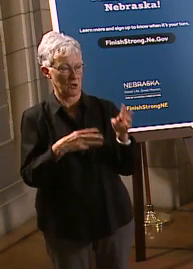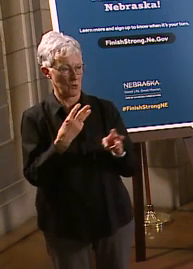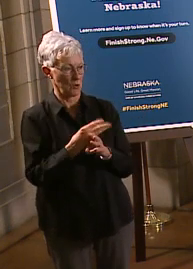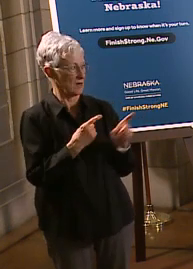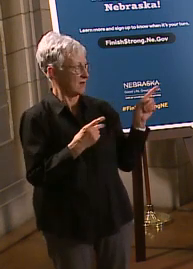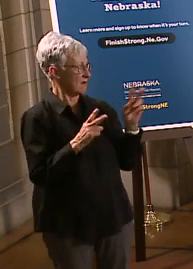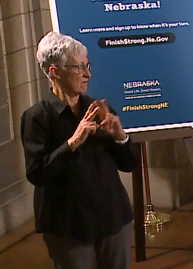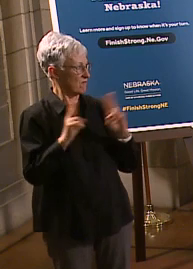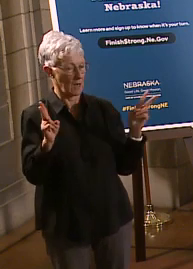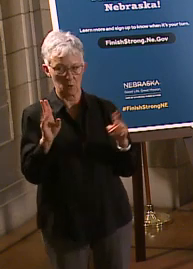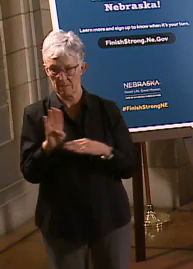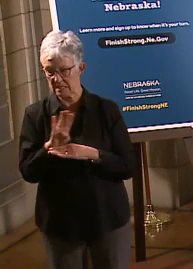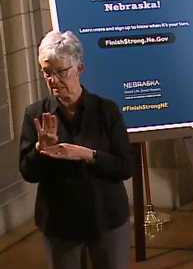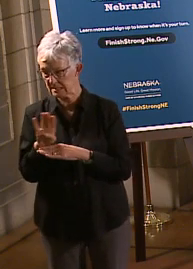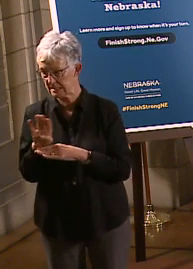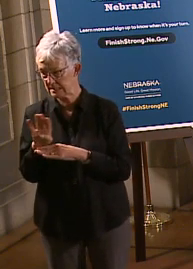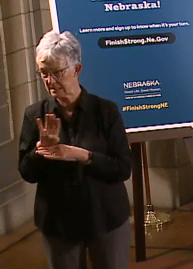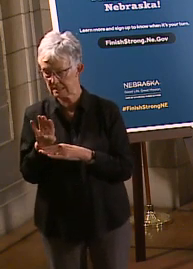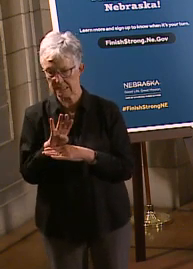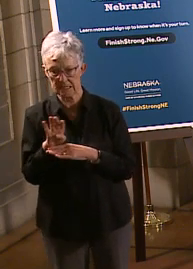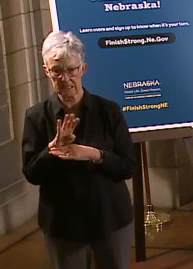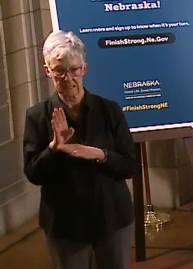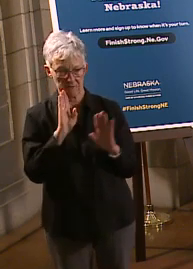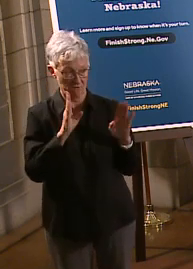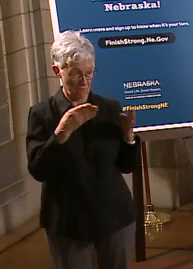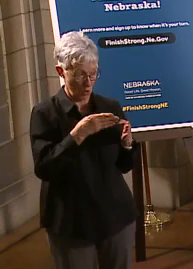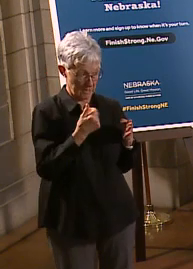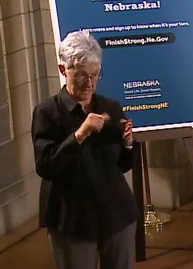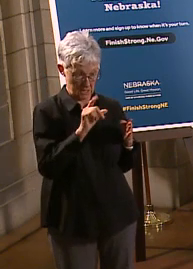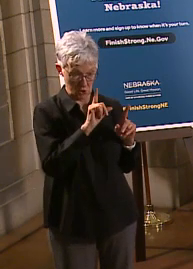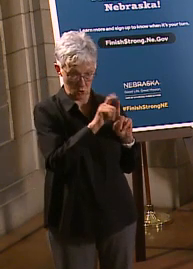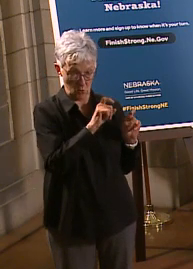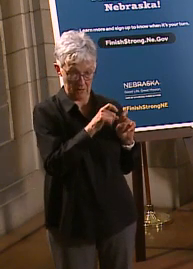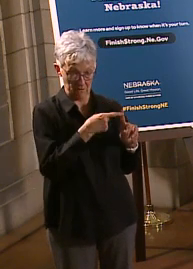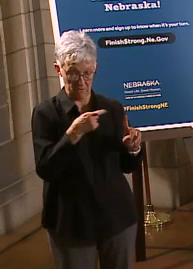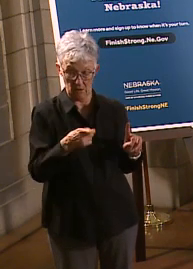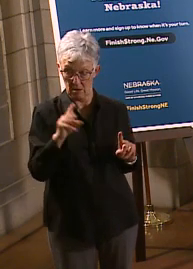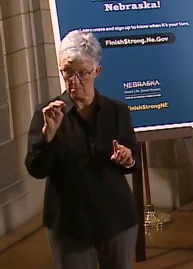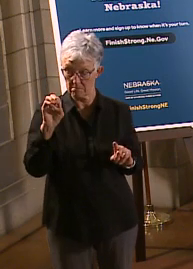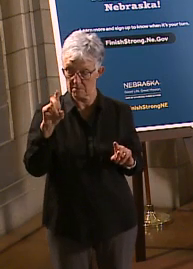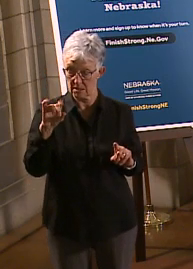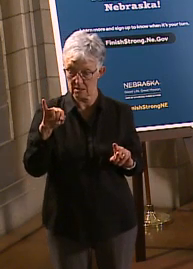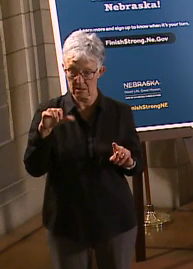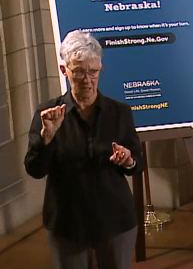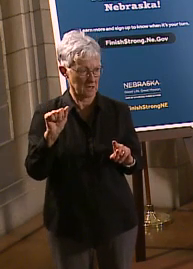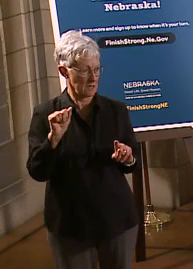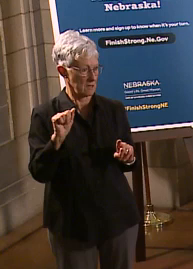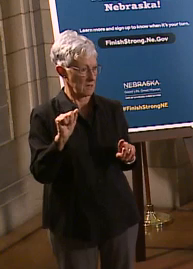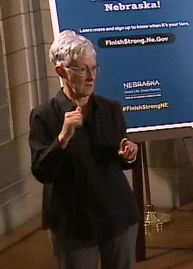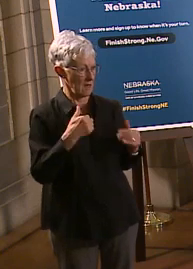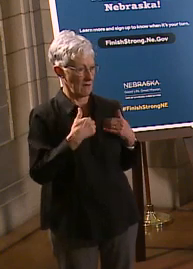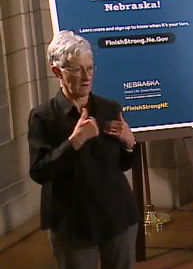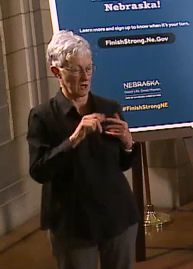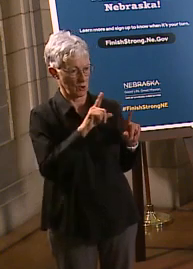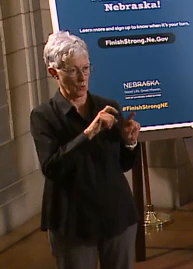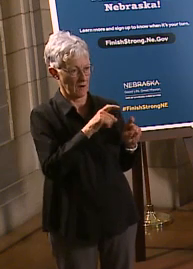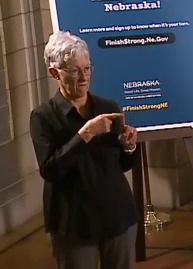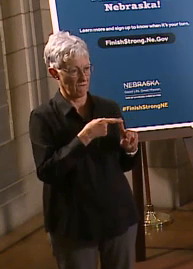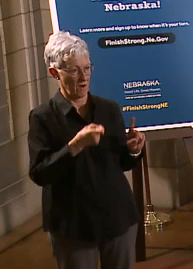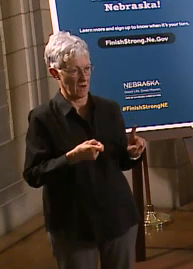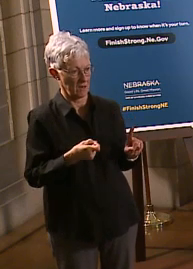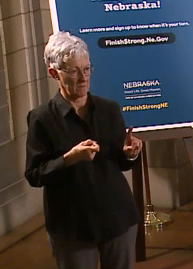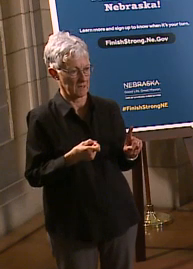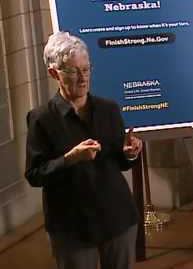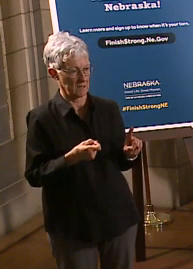very busy. So we're going to focus on any questions we may have from media on this. So Taylor, do we have any questions that were sent